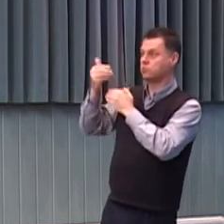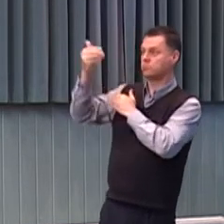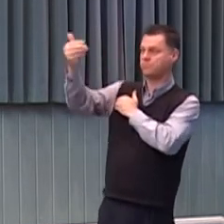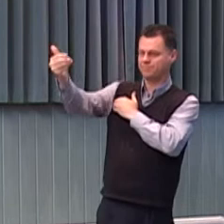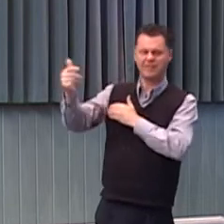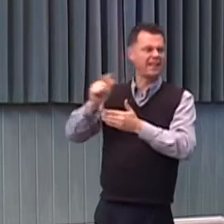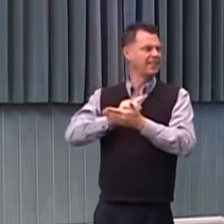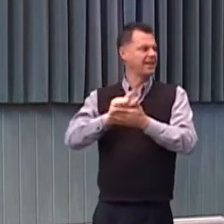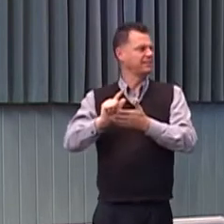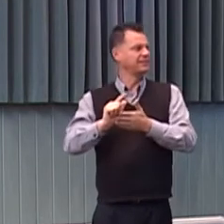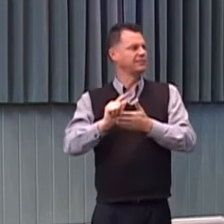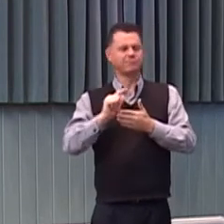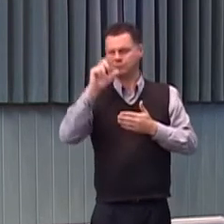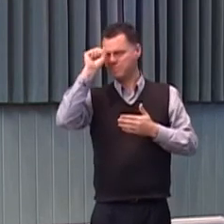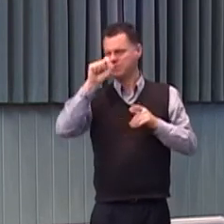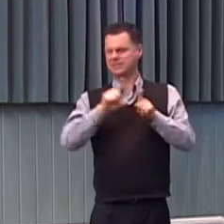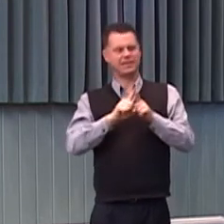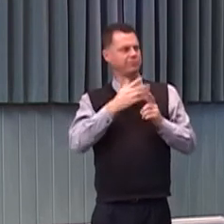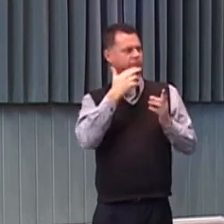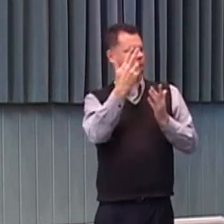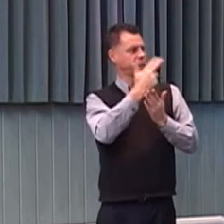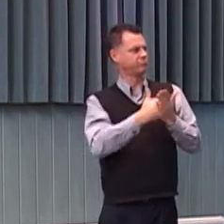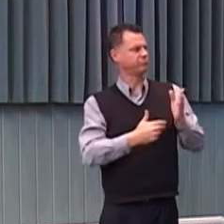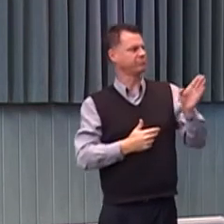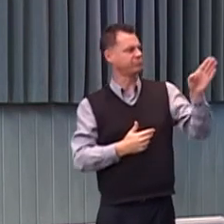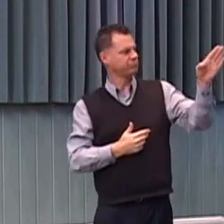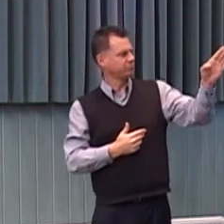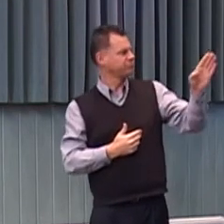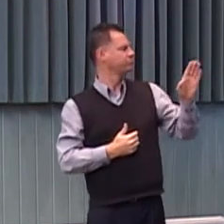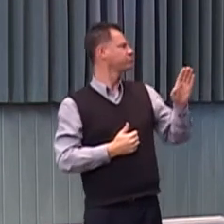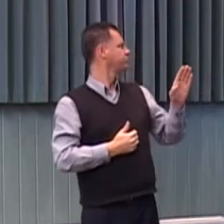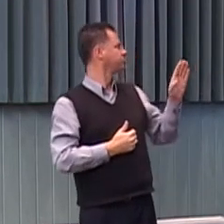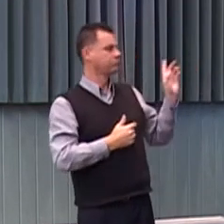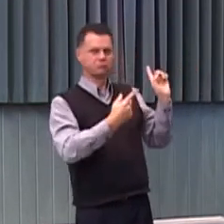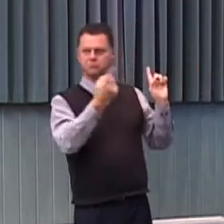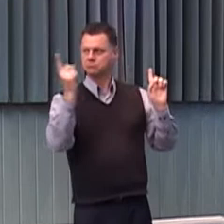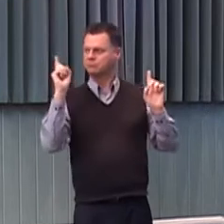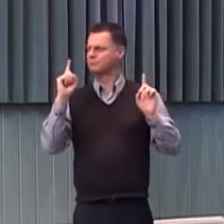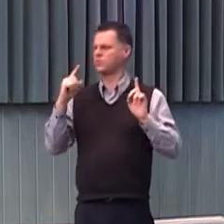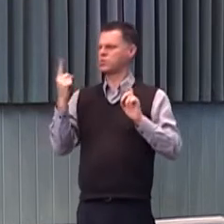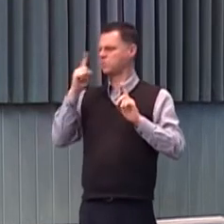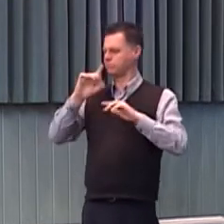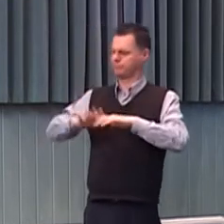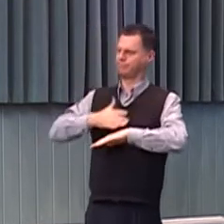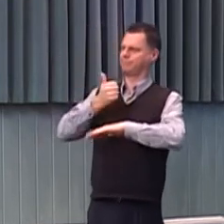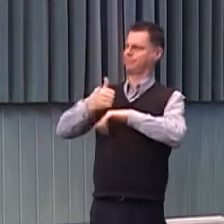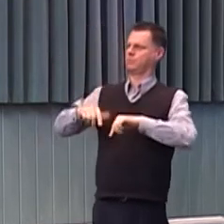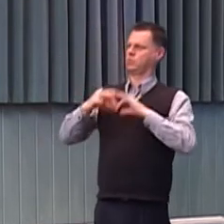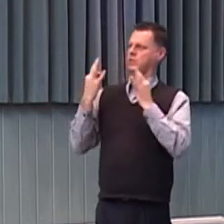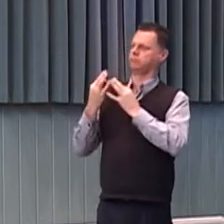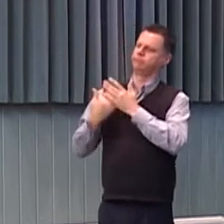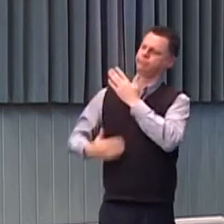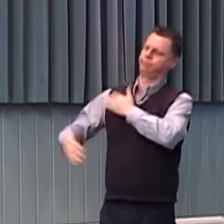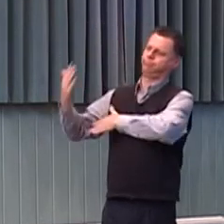up here of people that we need to remember in the past. They've done some wonderful things, and they are obviously